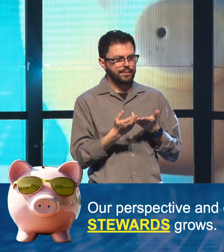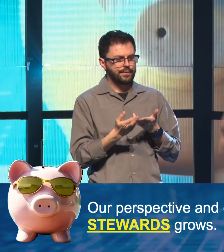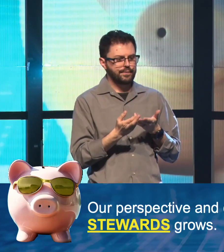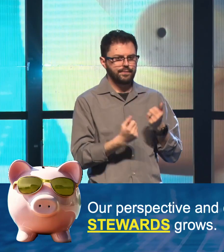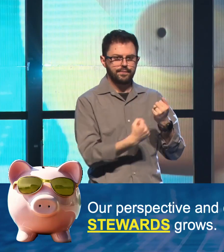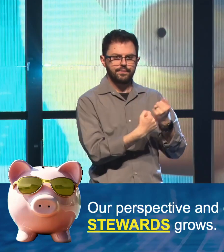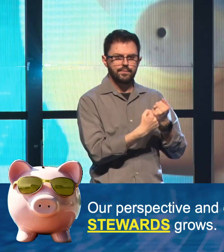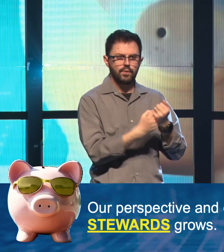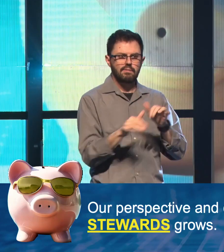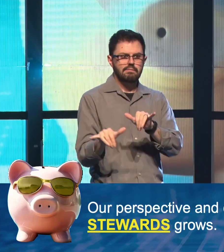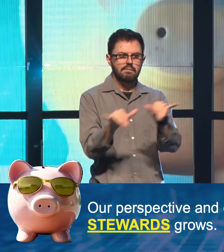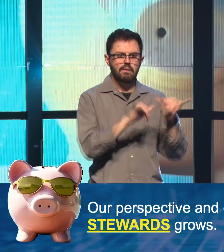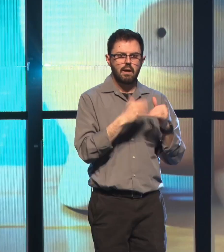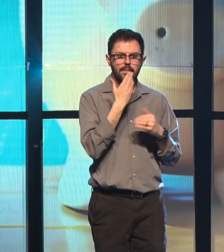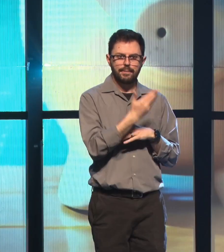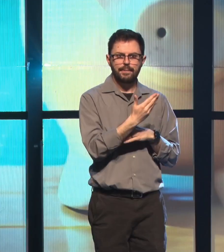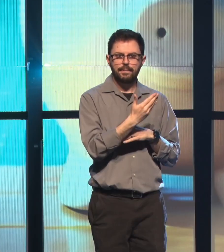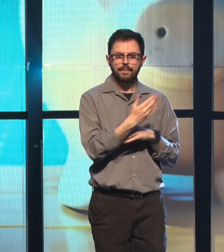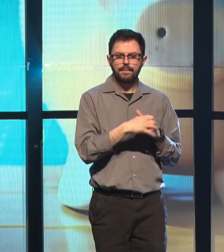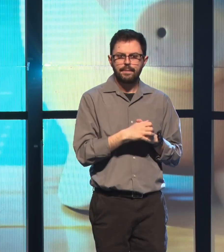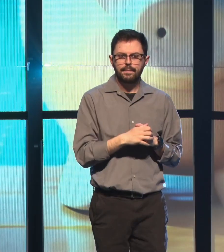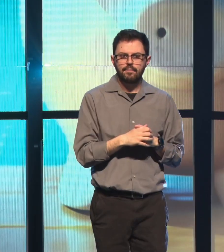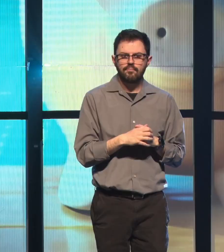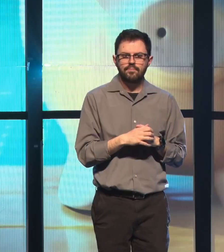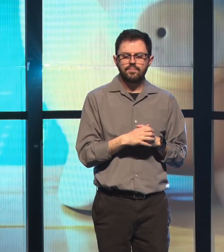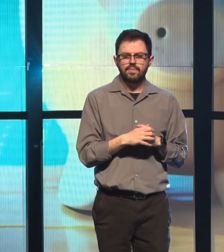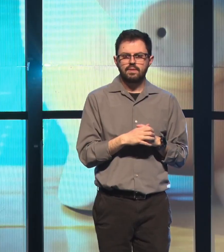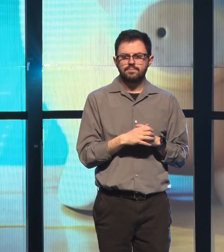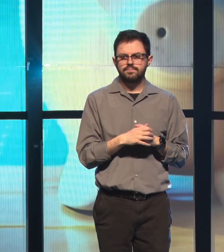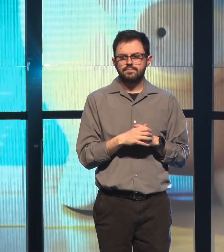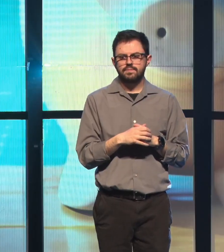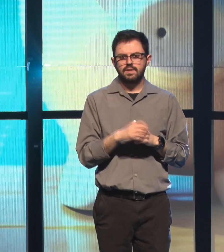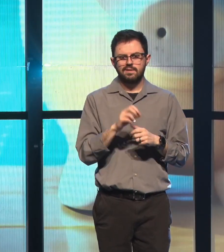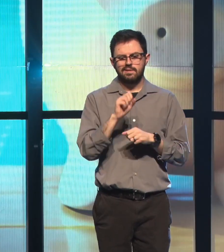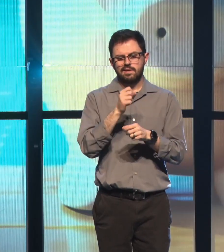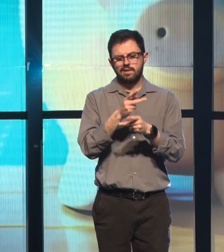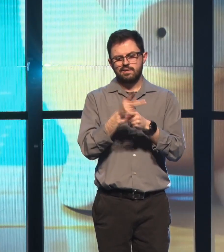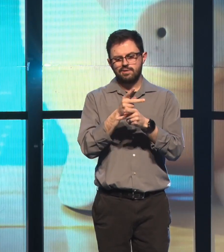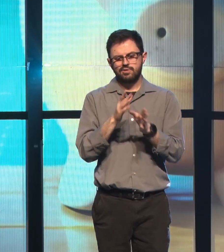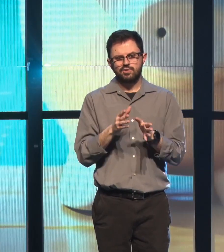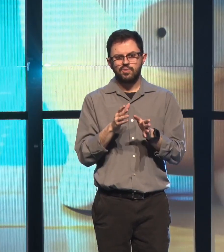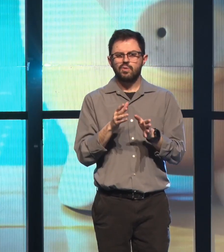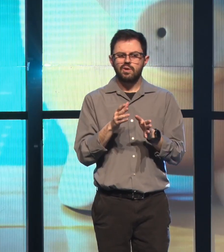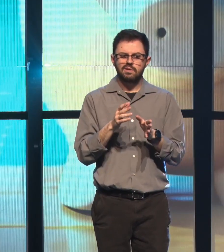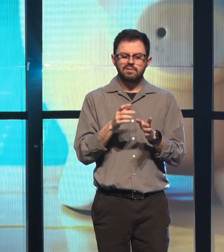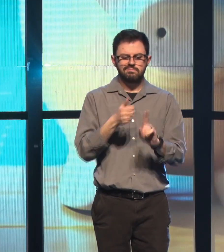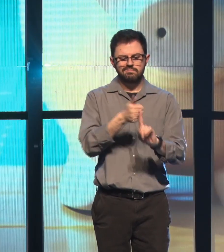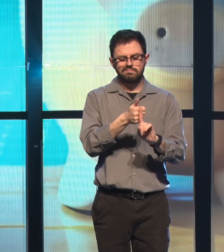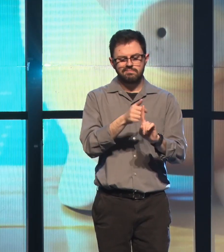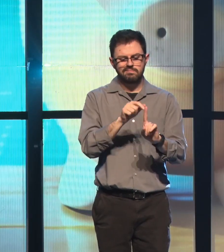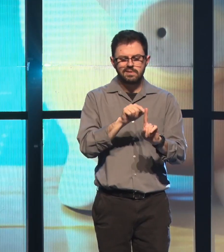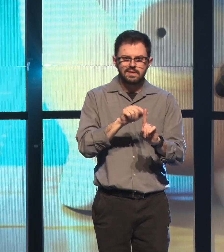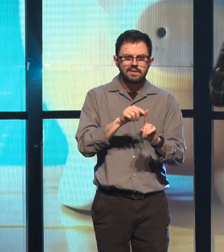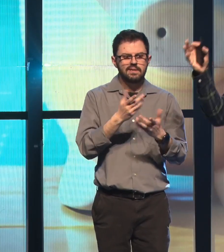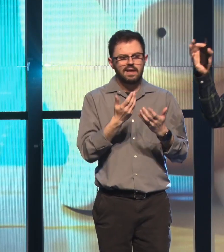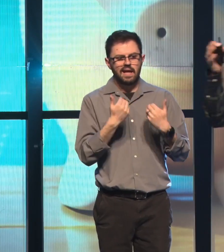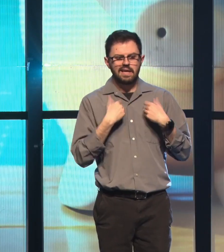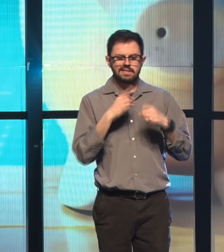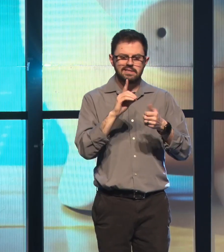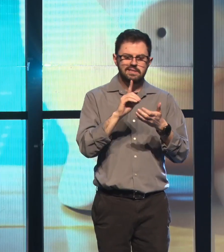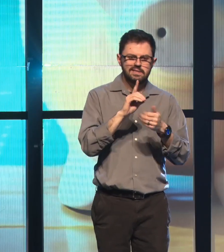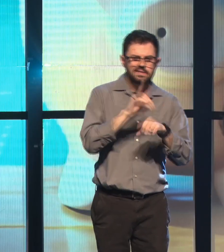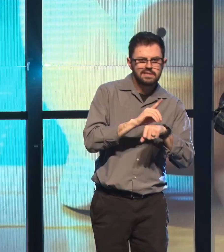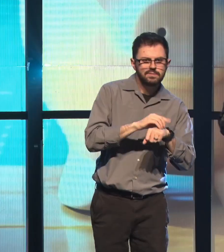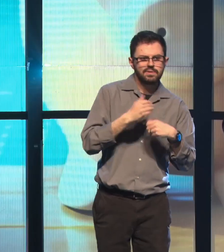be a better steward. I have to, when stewards are disciplined, they're responsible, right? Stewards have a perspective that